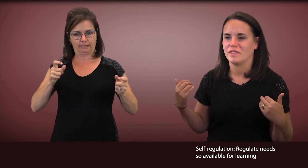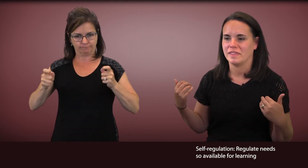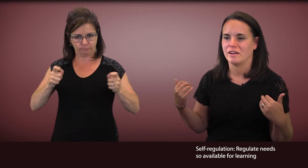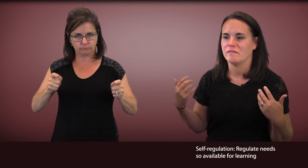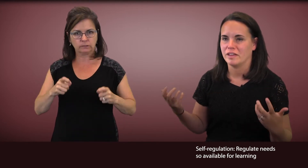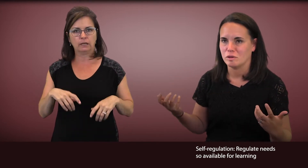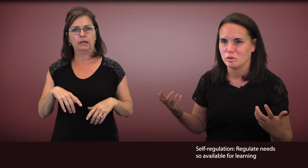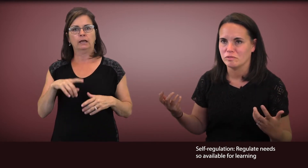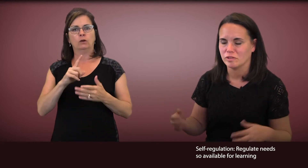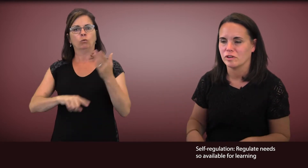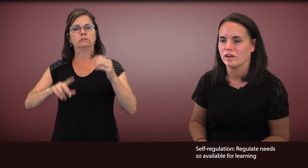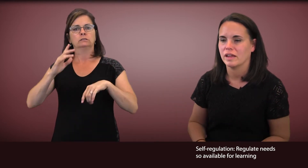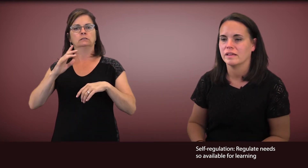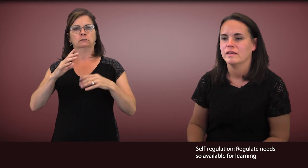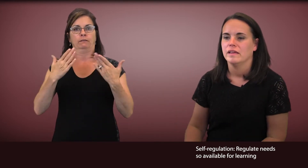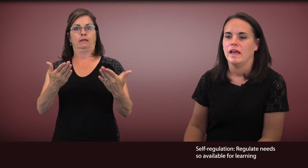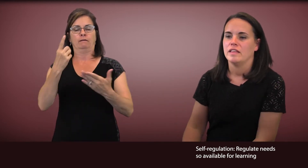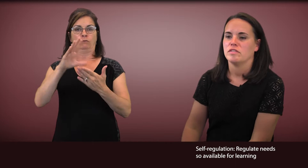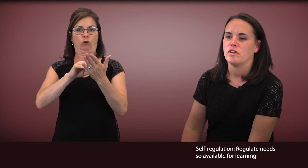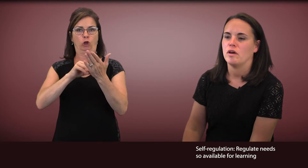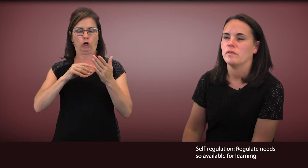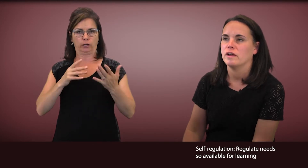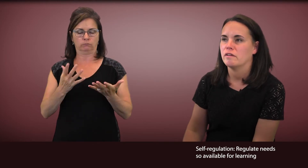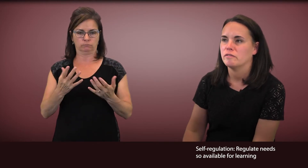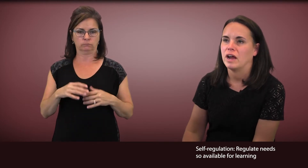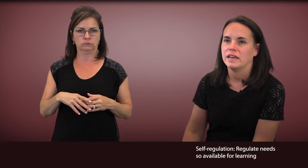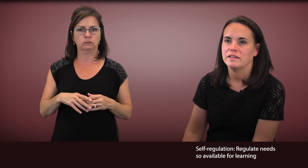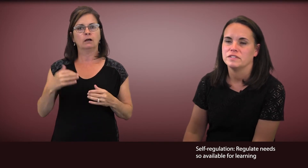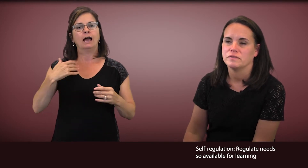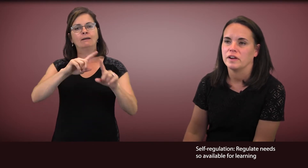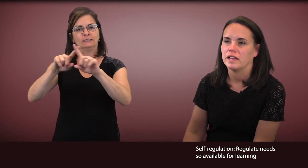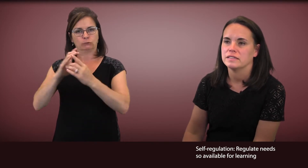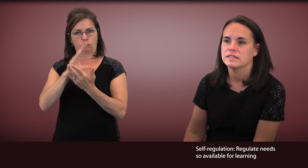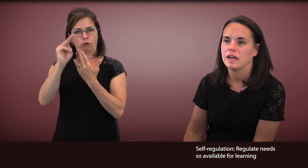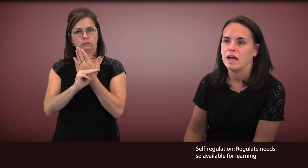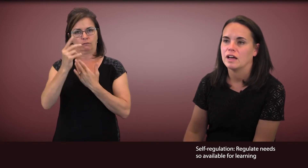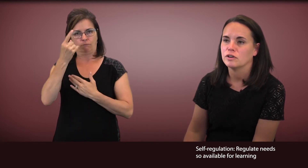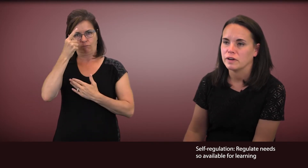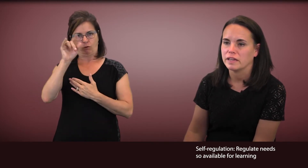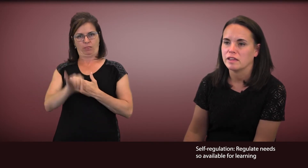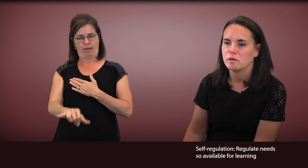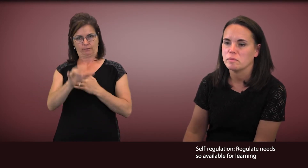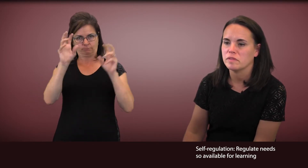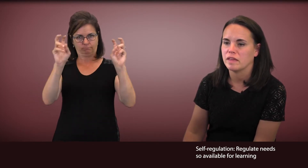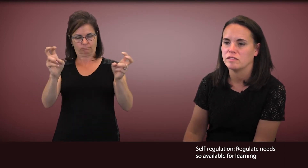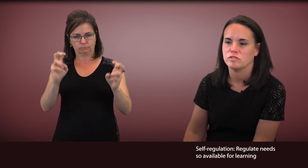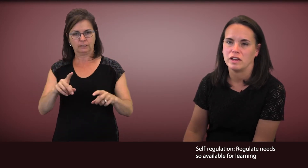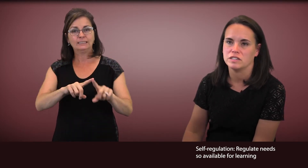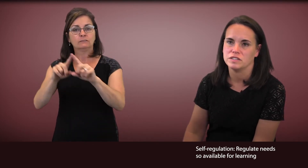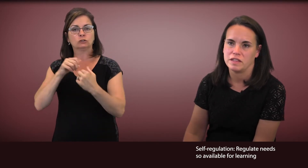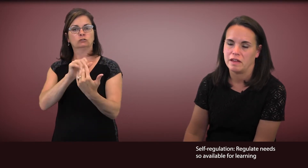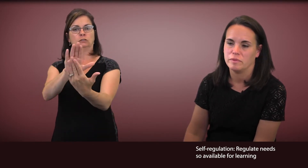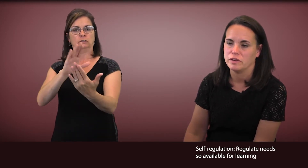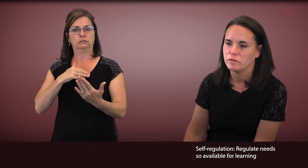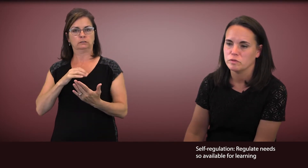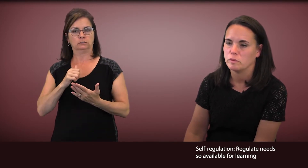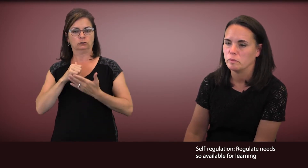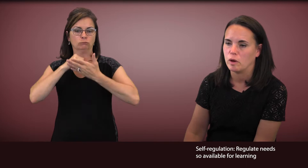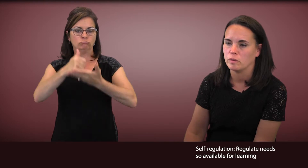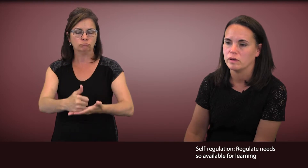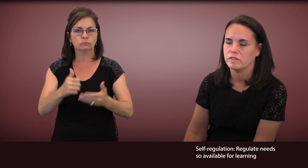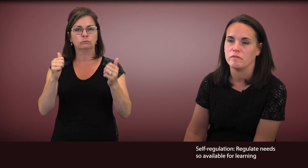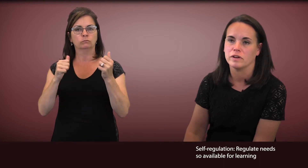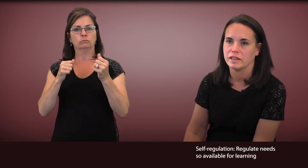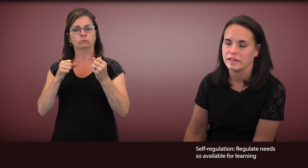needs enough that they're available for learning. And so there are a variety of different curriculums and strategies that have been used